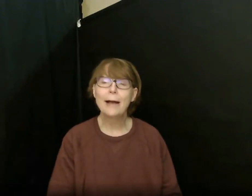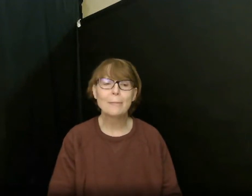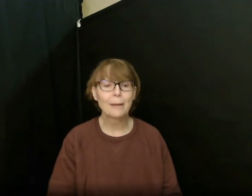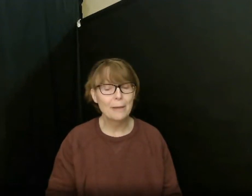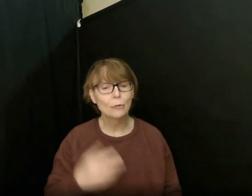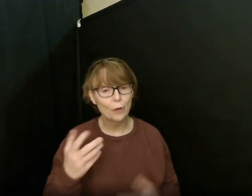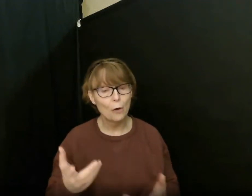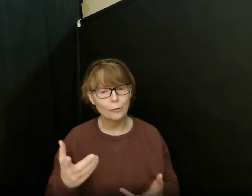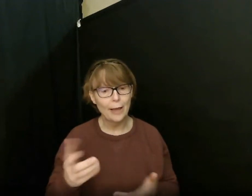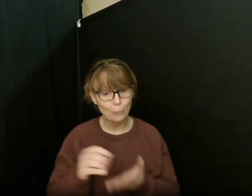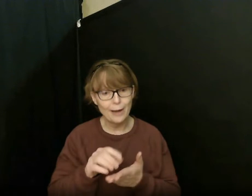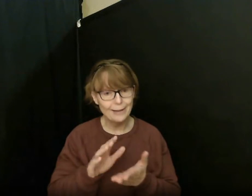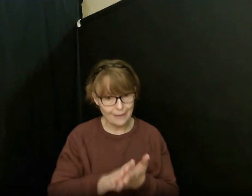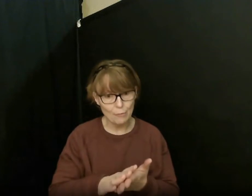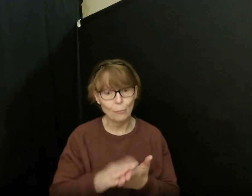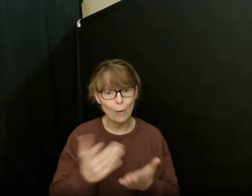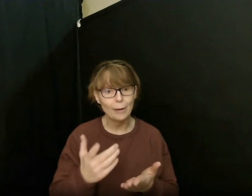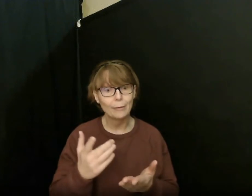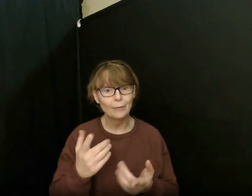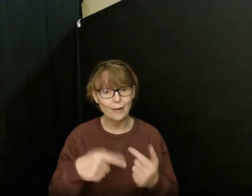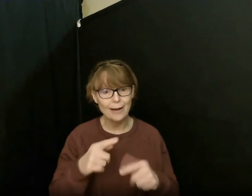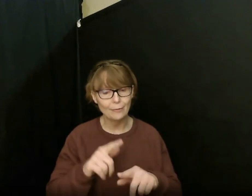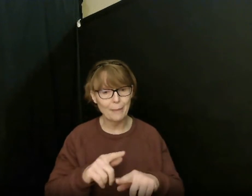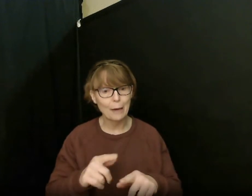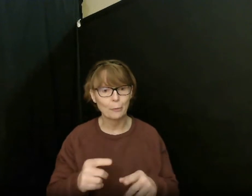make a mental note and write it down what signs